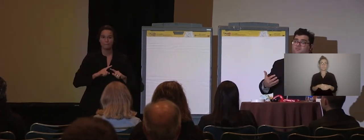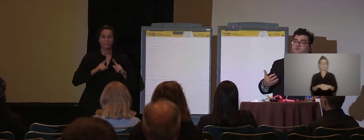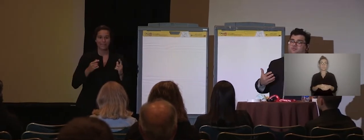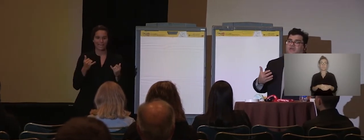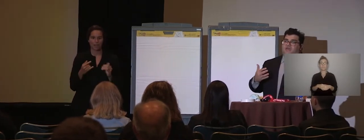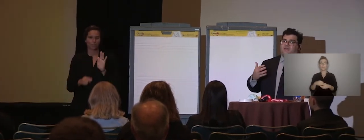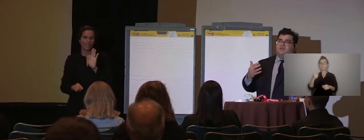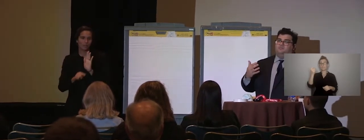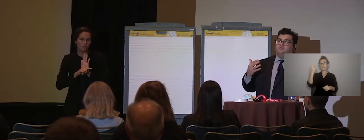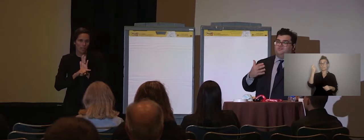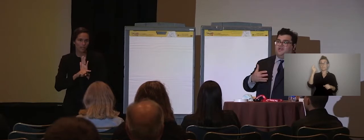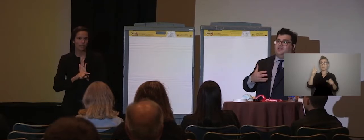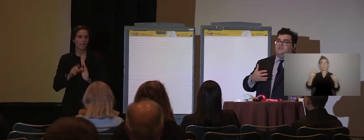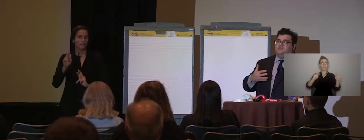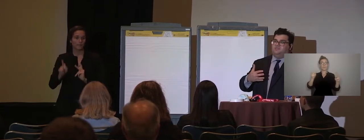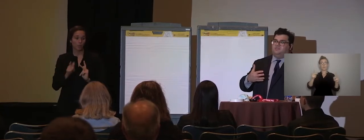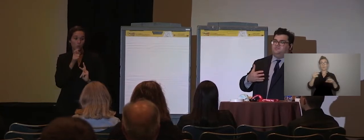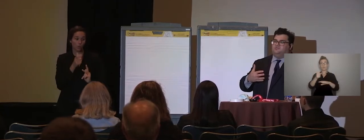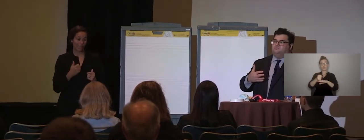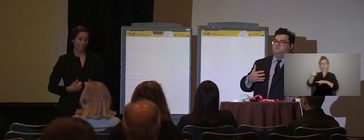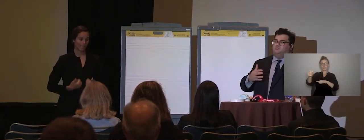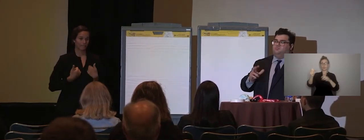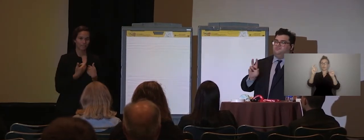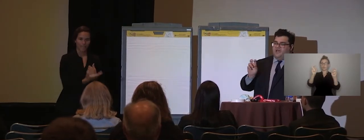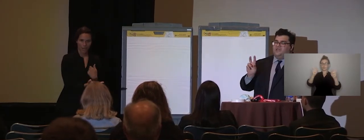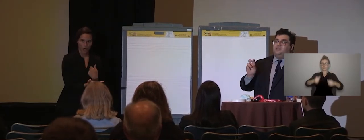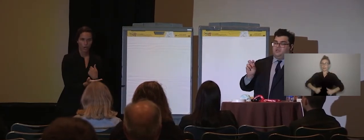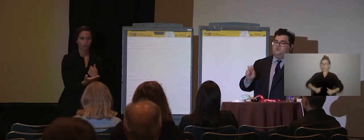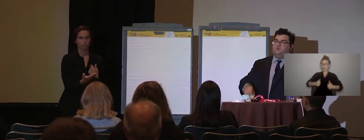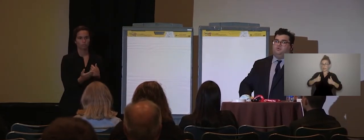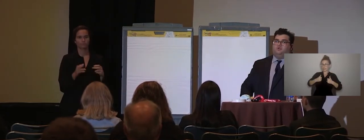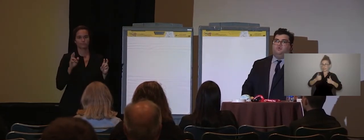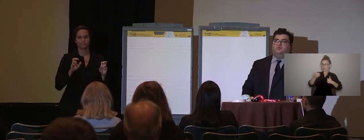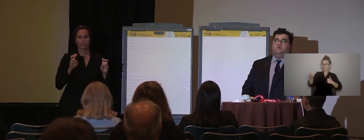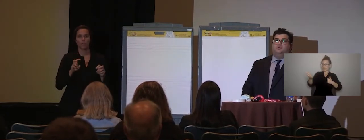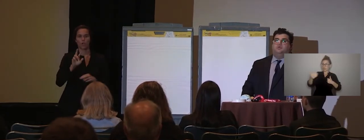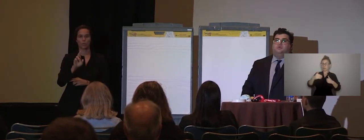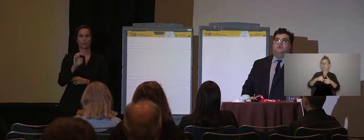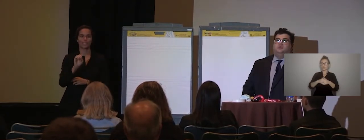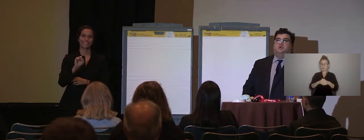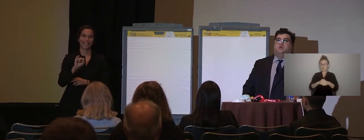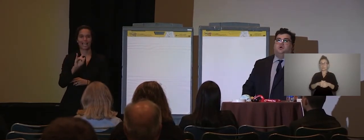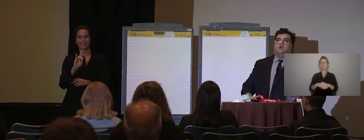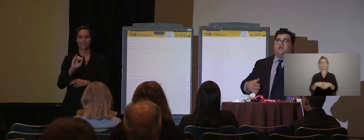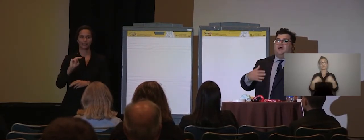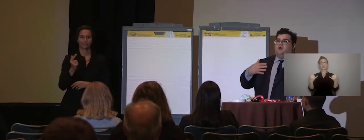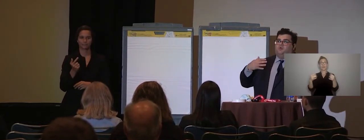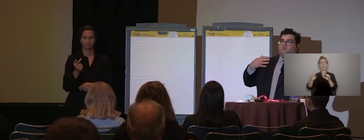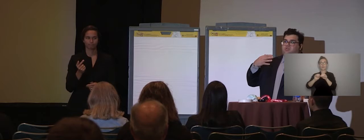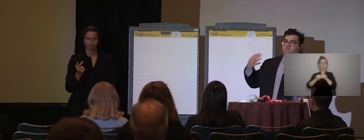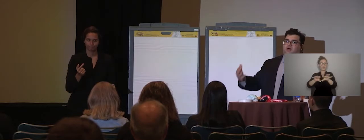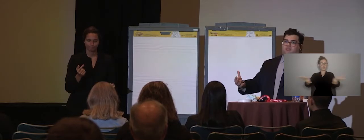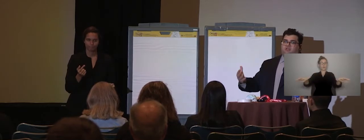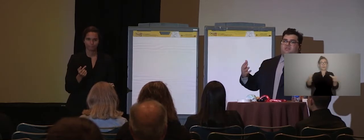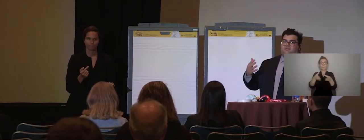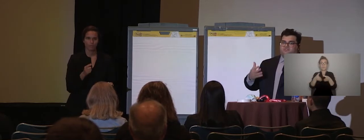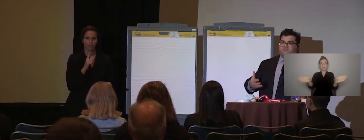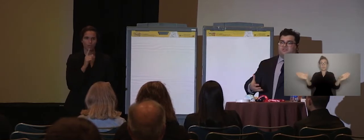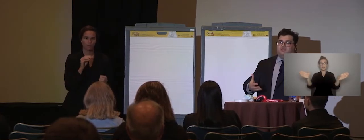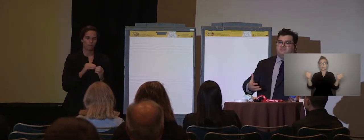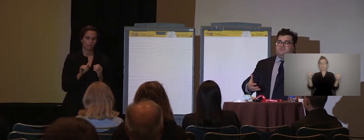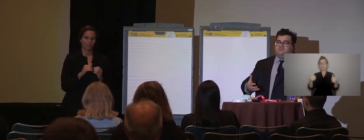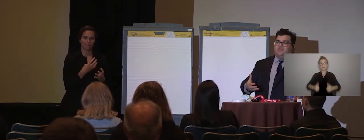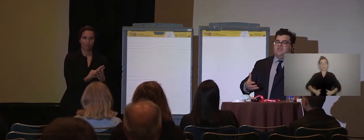is people that had been residing in these, or residing, quote unquote, are now in public in